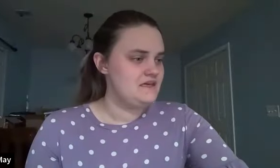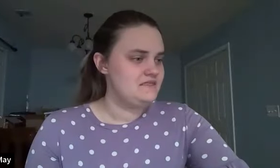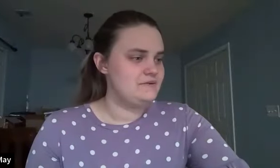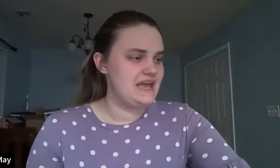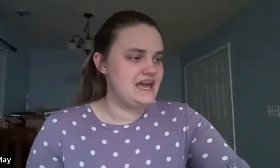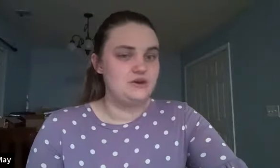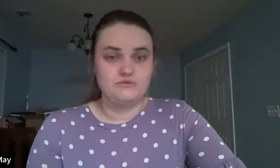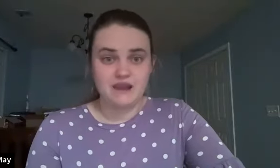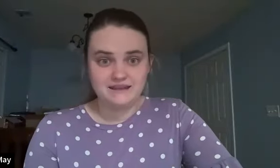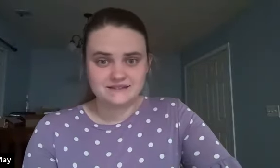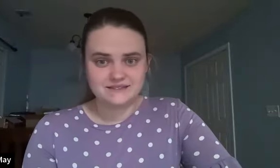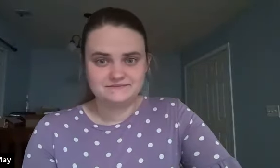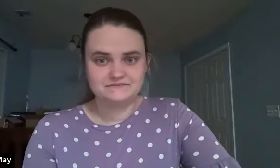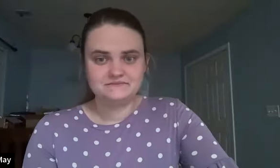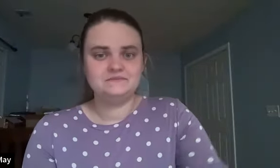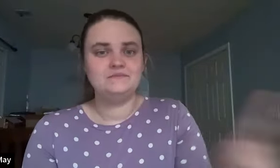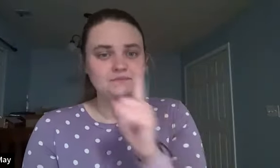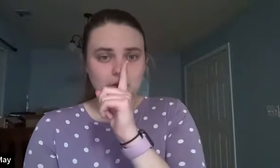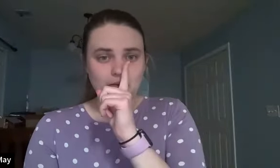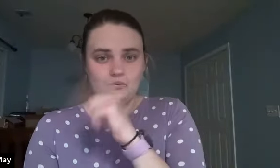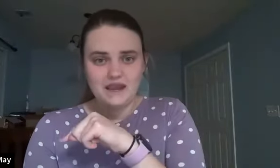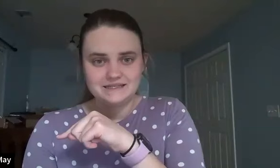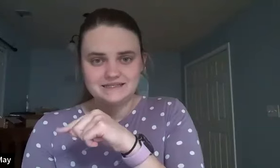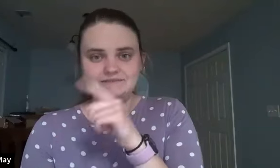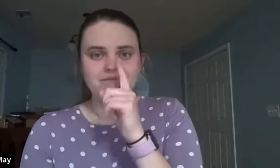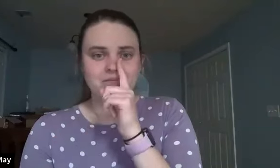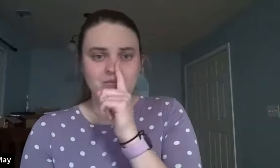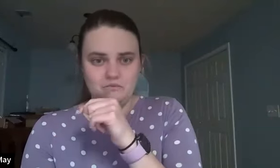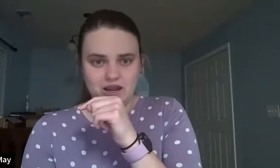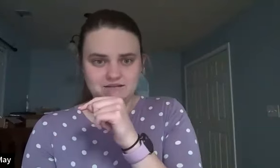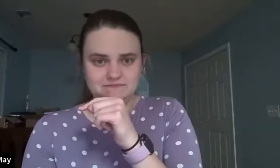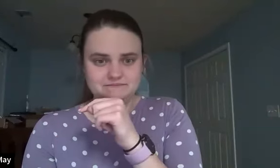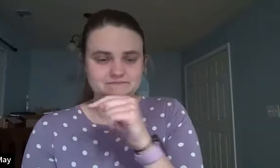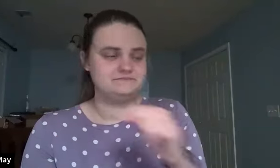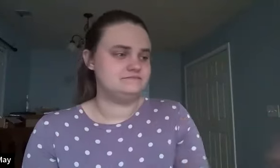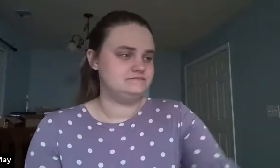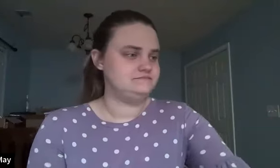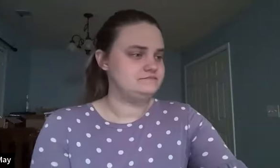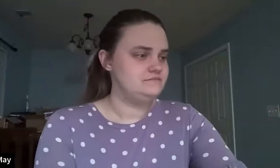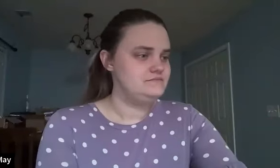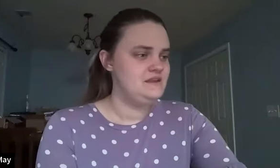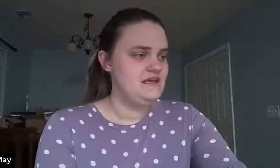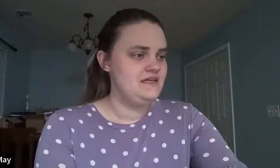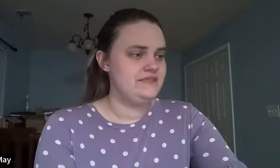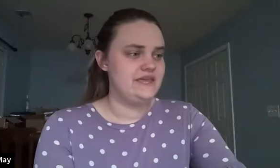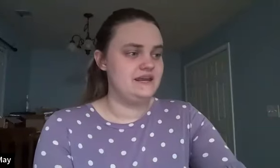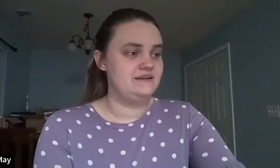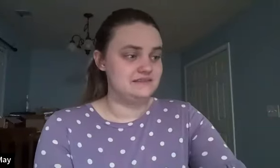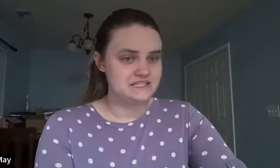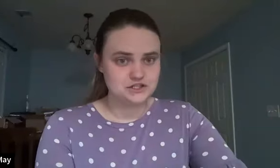Then we had rat. then lizard,